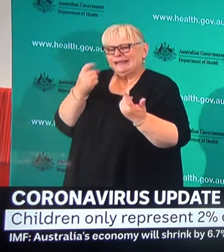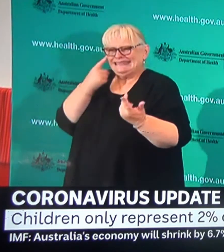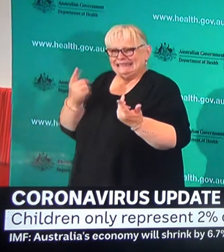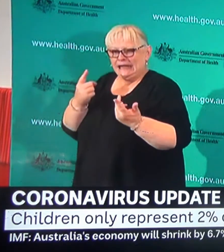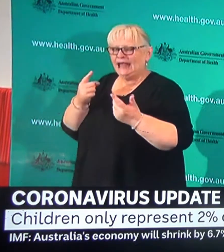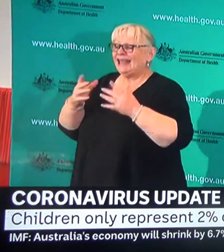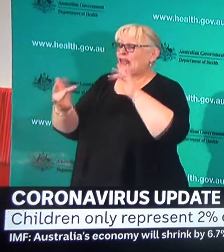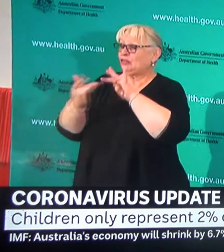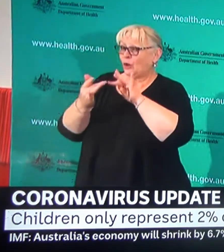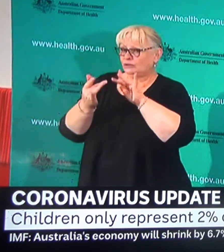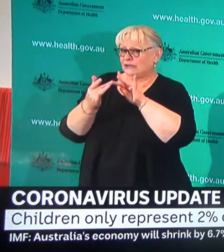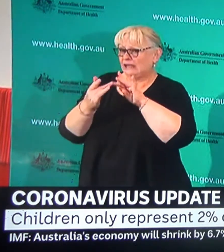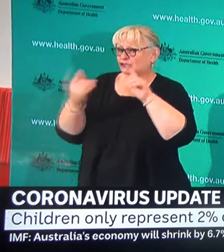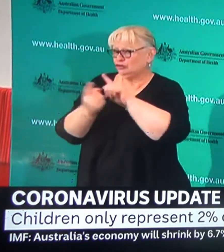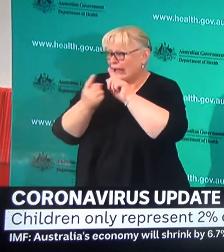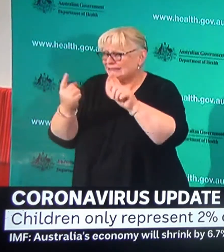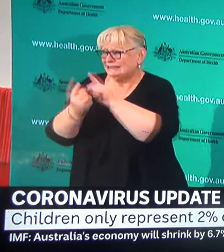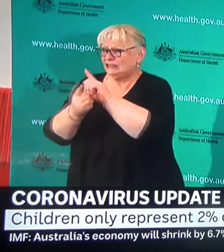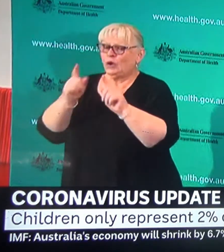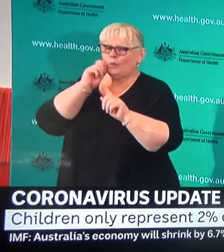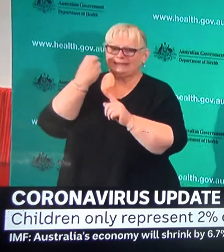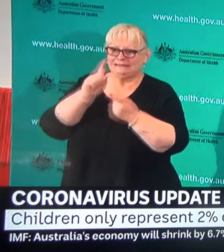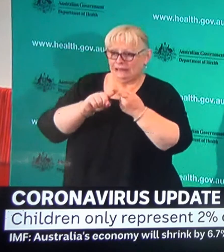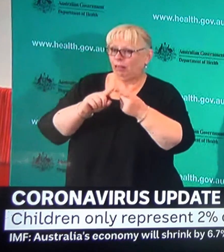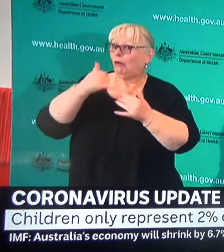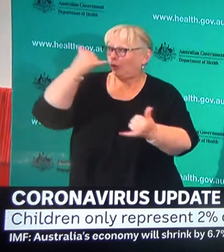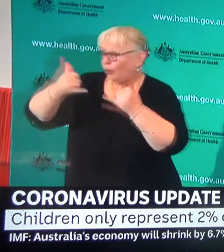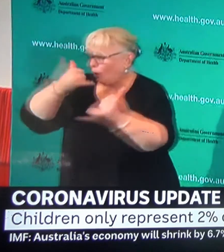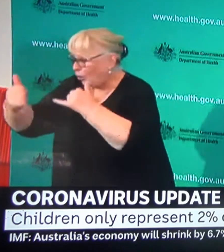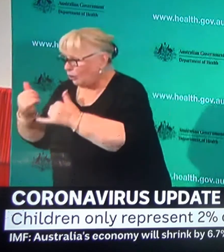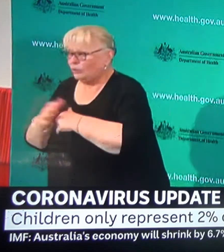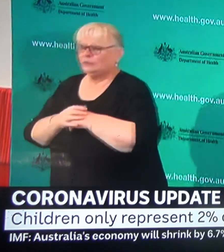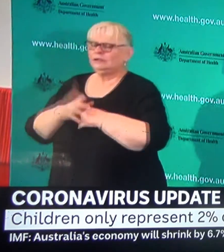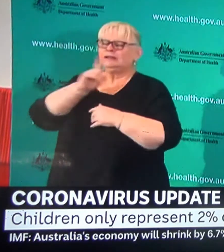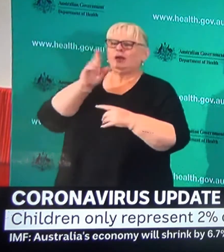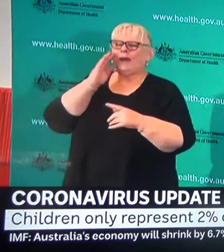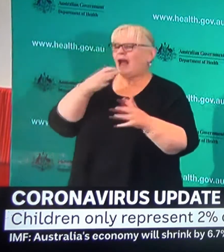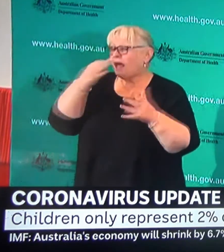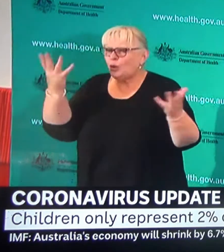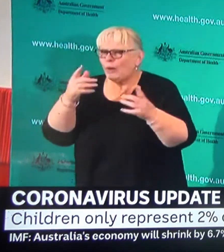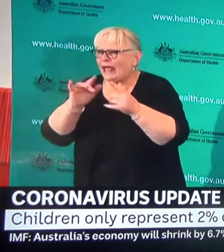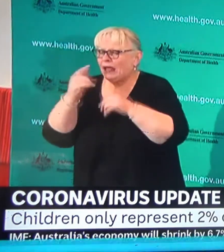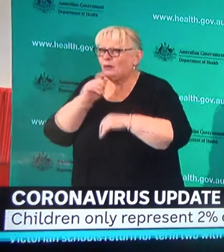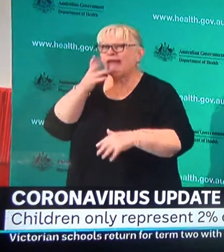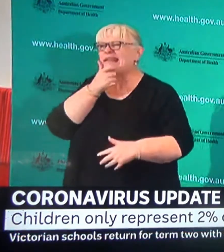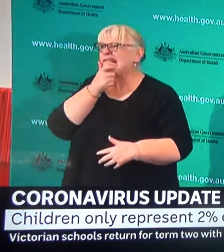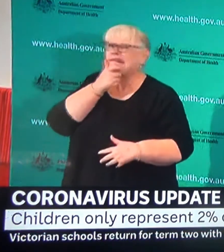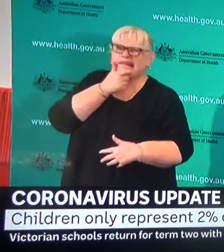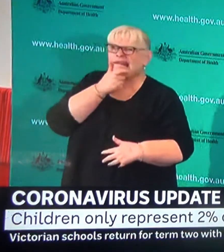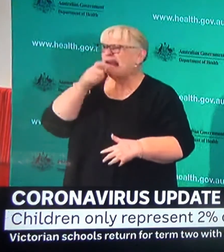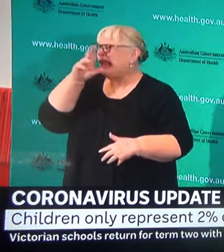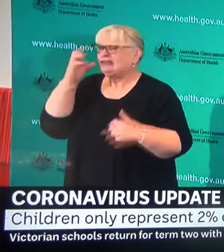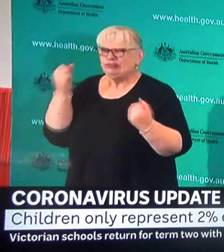that contact tracers have to call individuals, and their recollection of contact might not be perfect, so it provides an